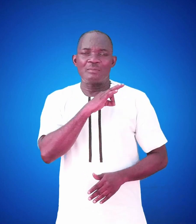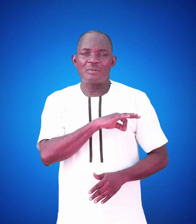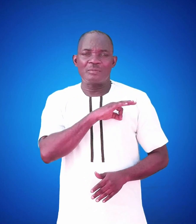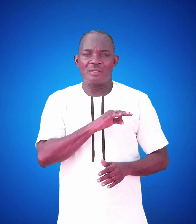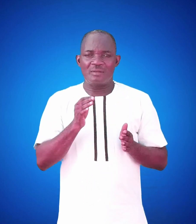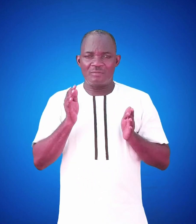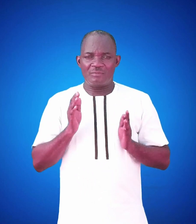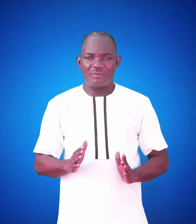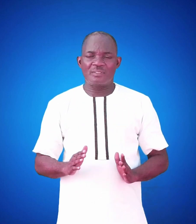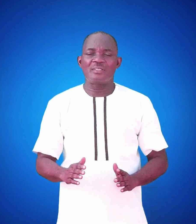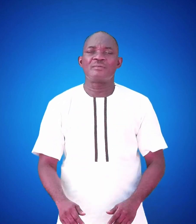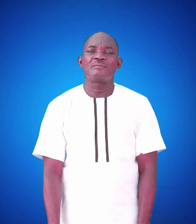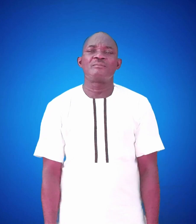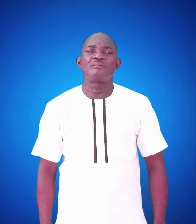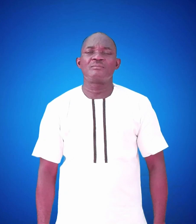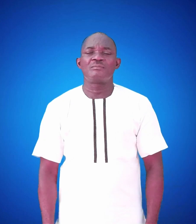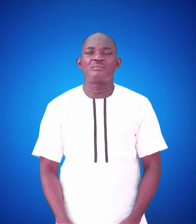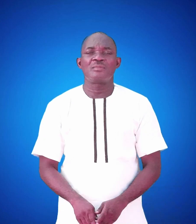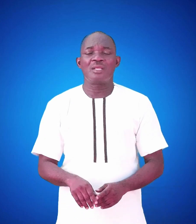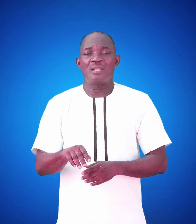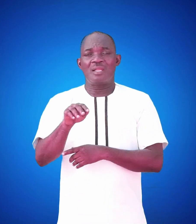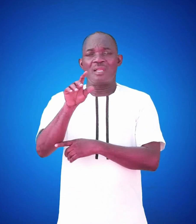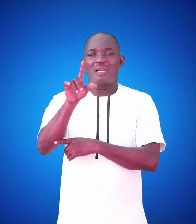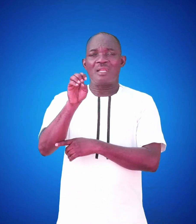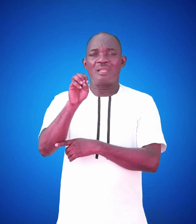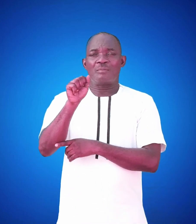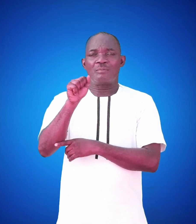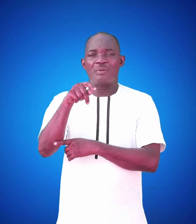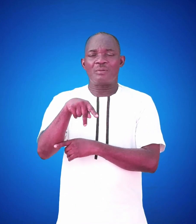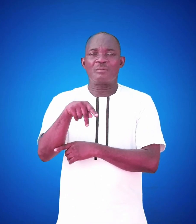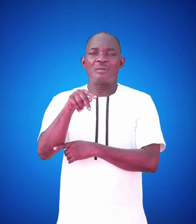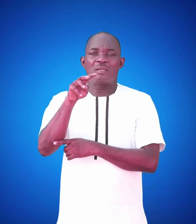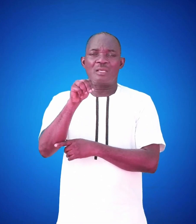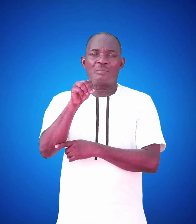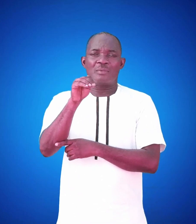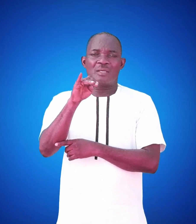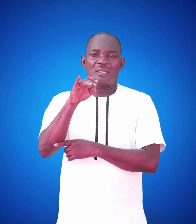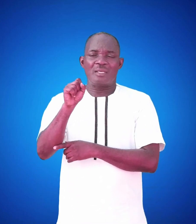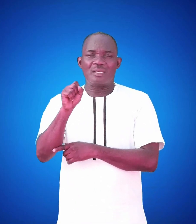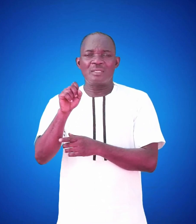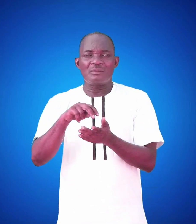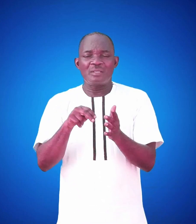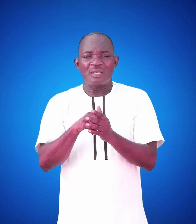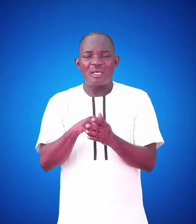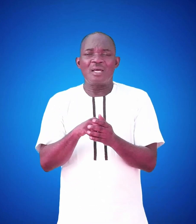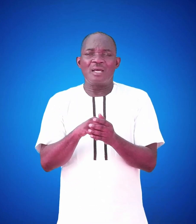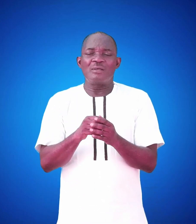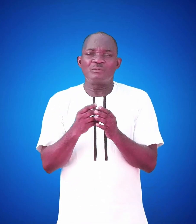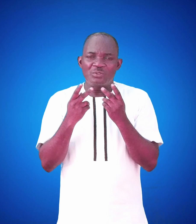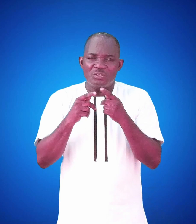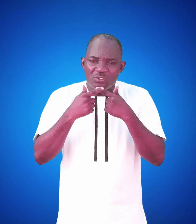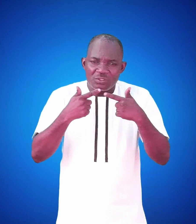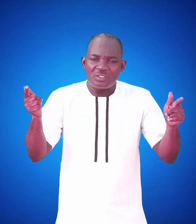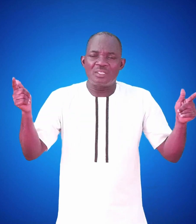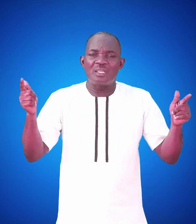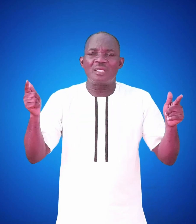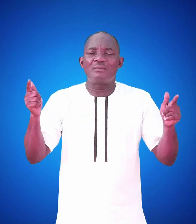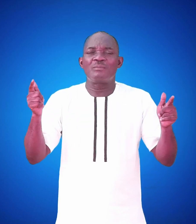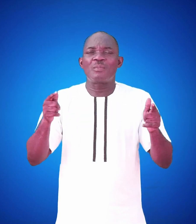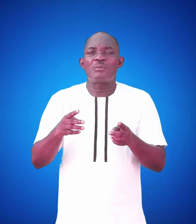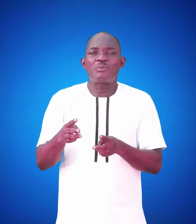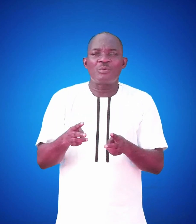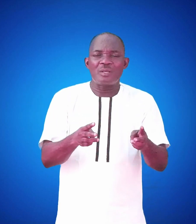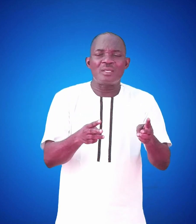beneficiaries. The LEAP MIS is a centralized